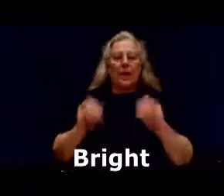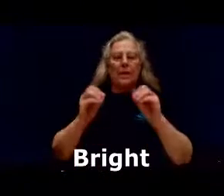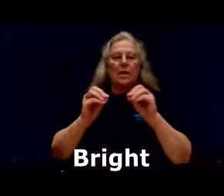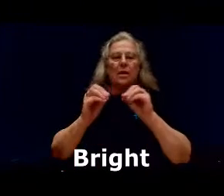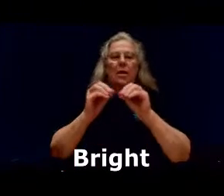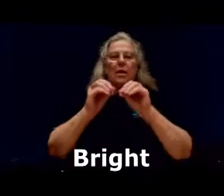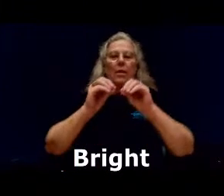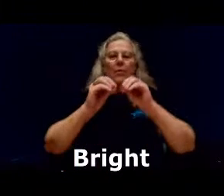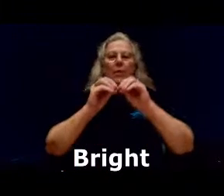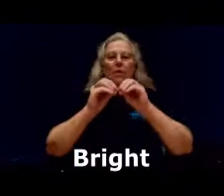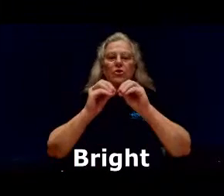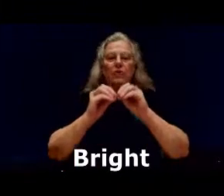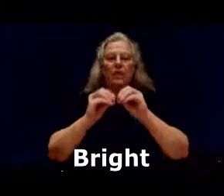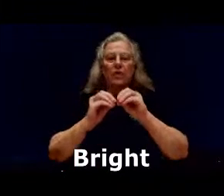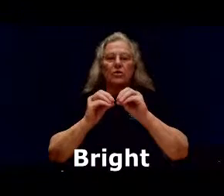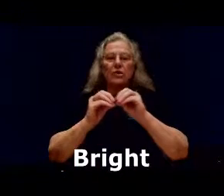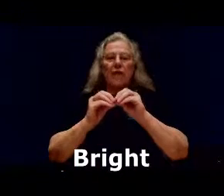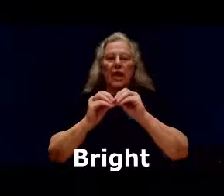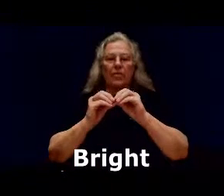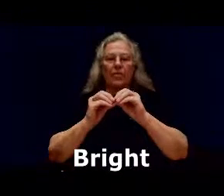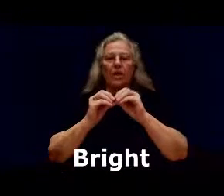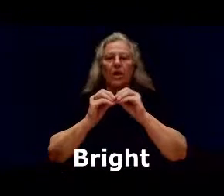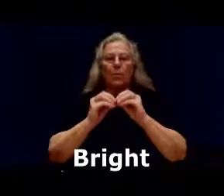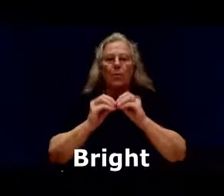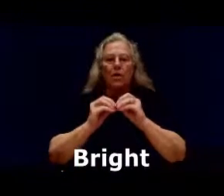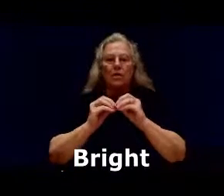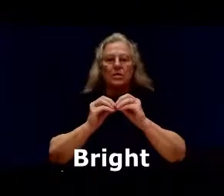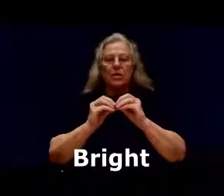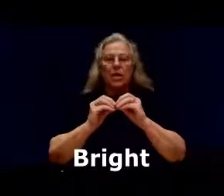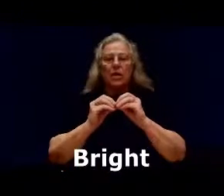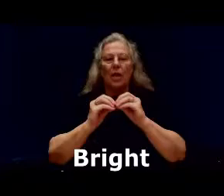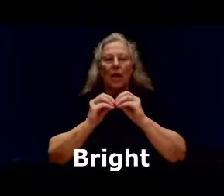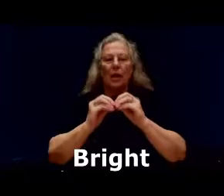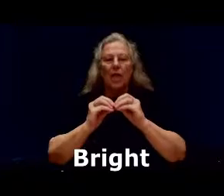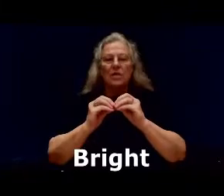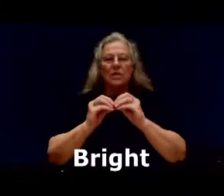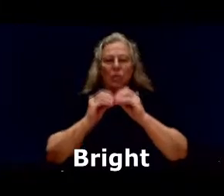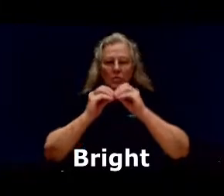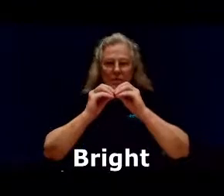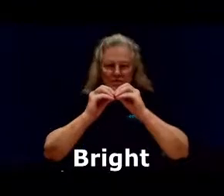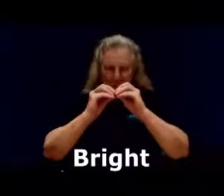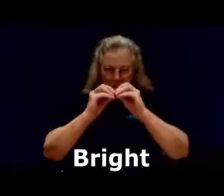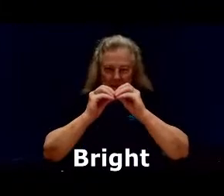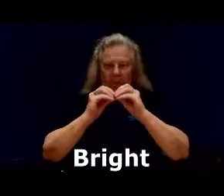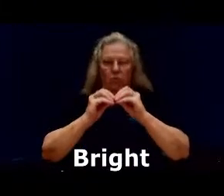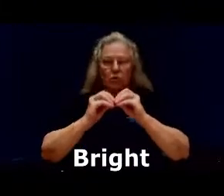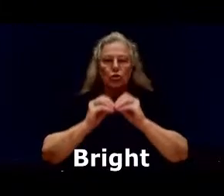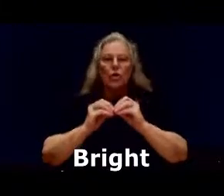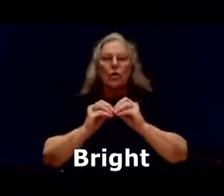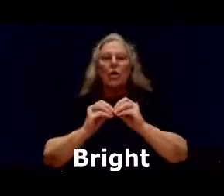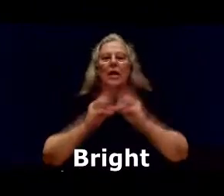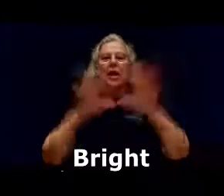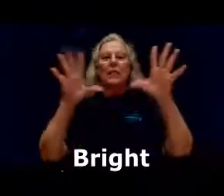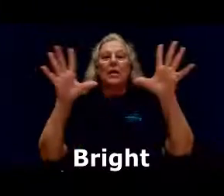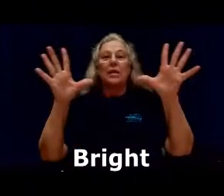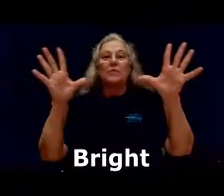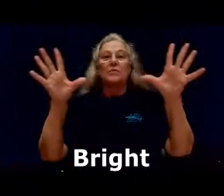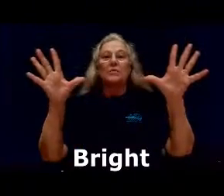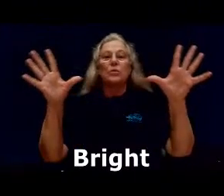Bright. Pinch your fingers together because a light source is usually one and then it